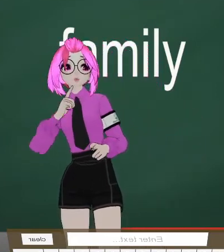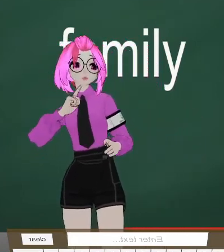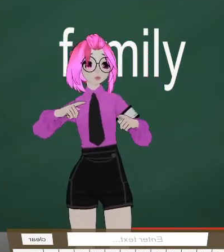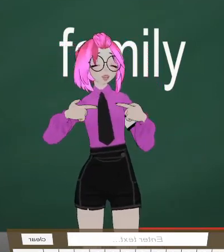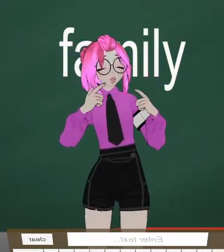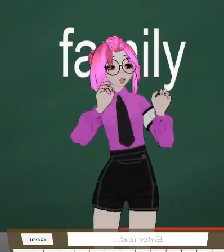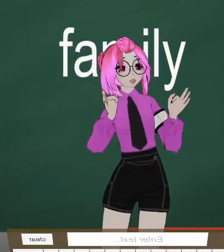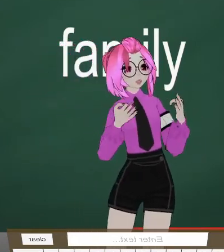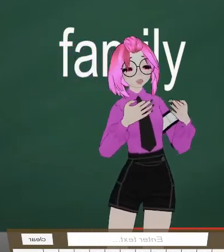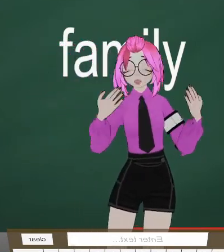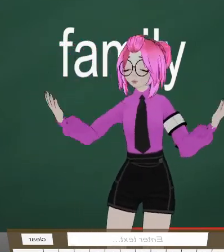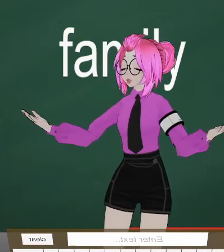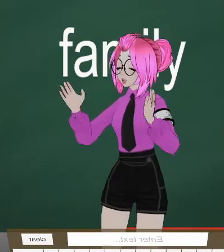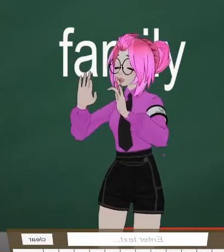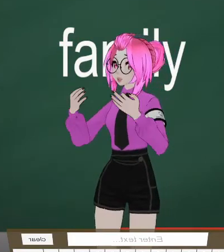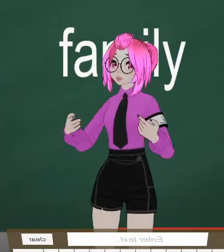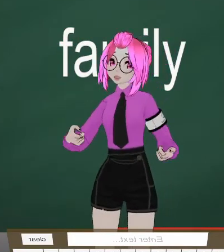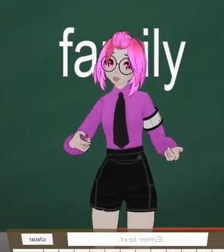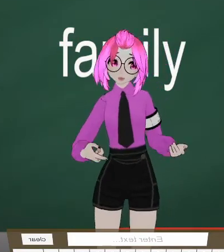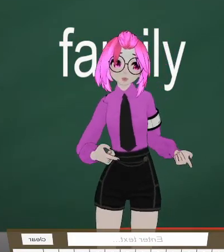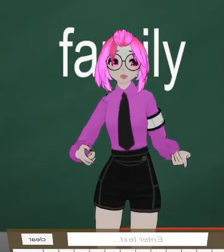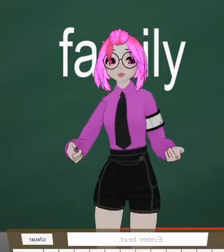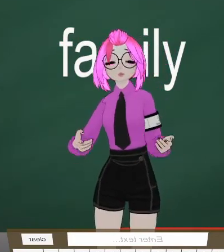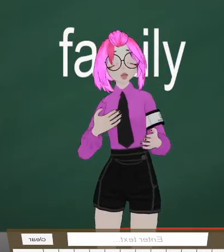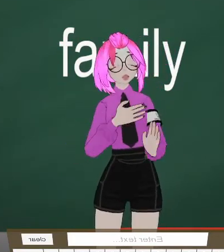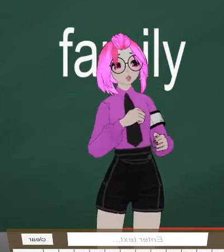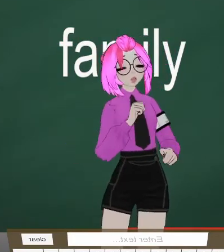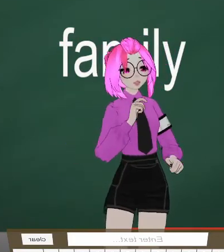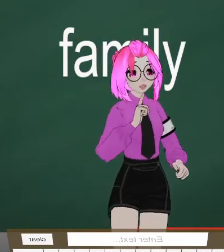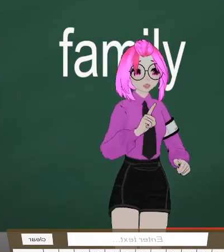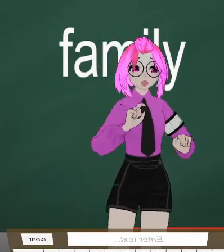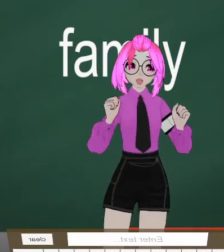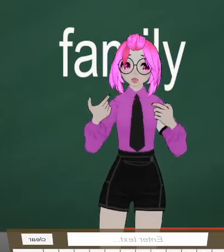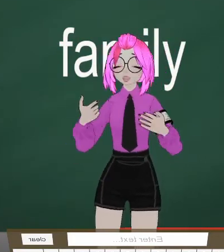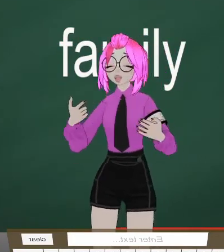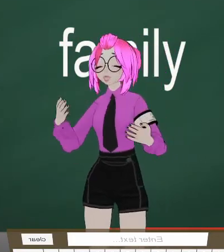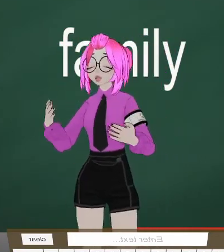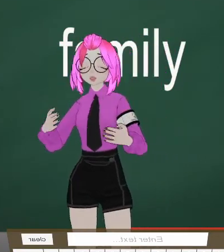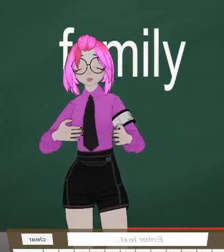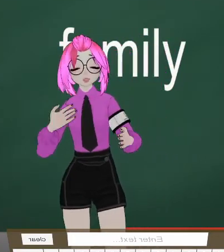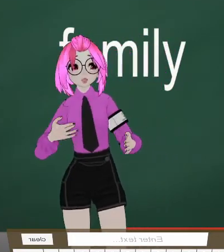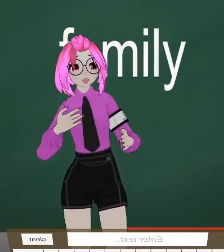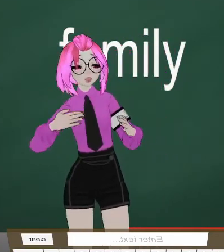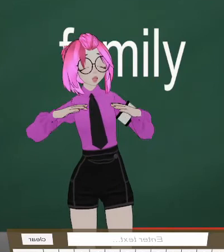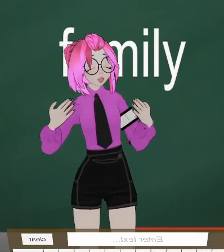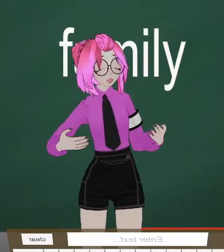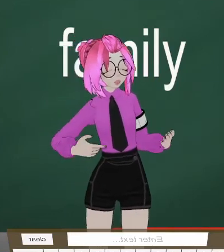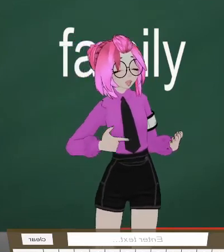real life family you have a family here okay i really want to make sure that all you guys are feeling welcomed here